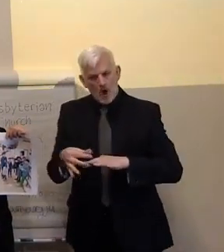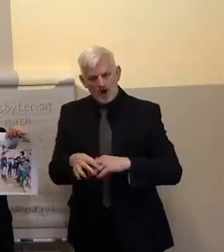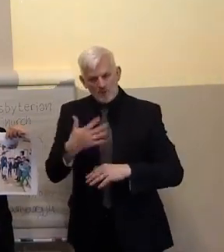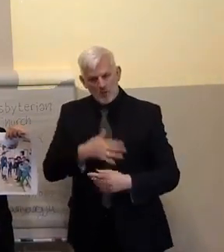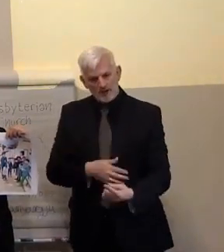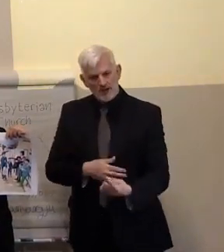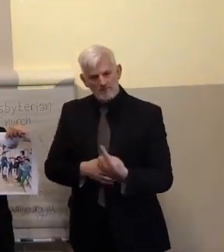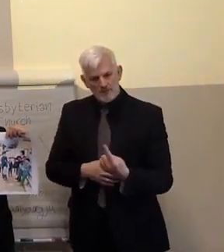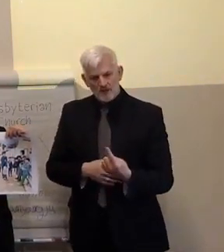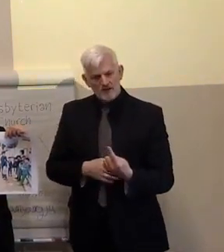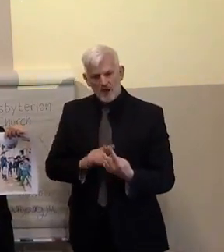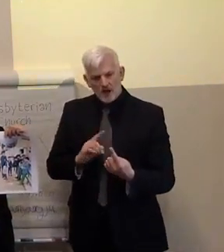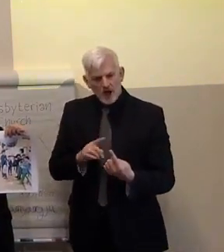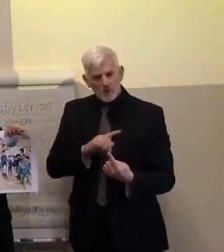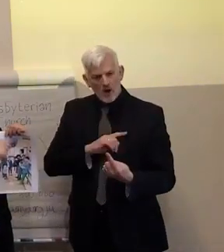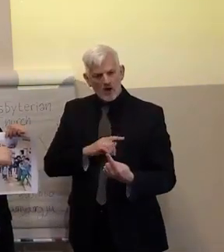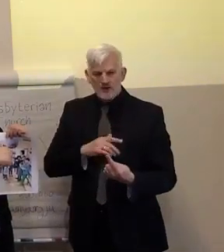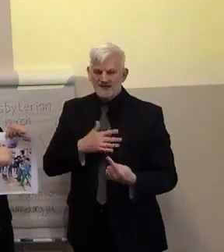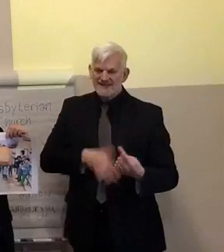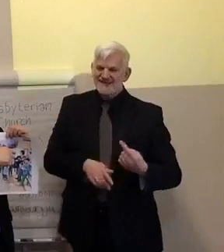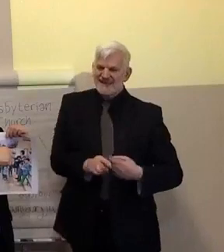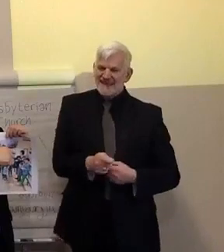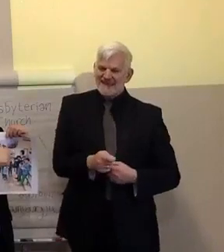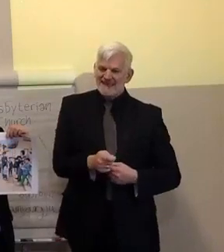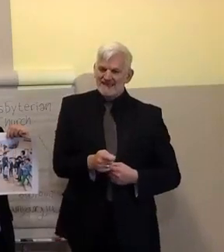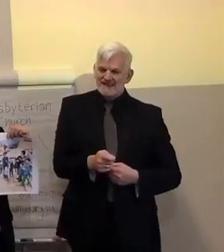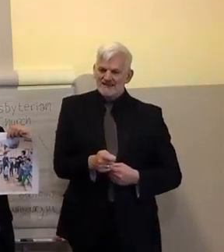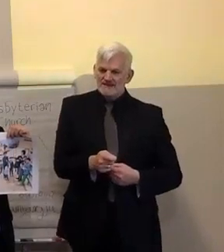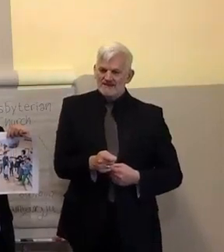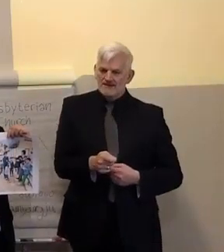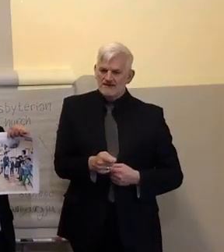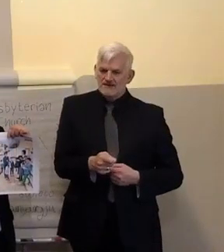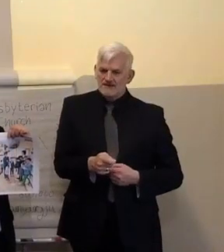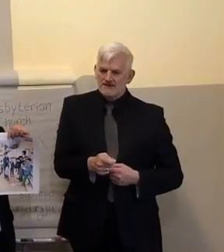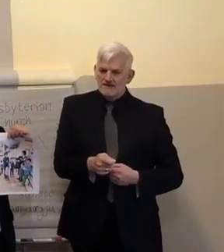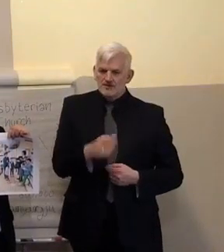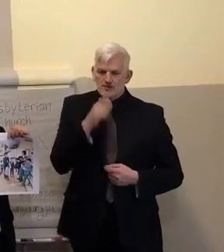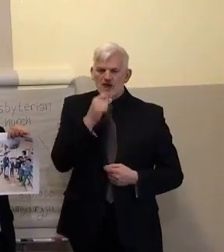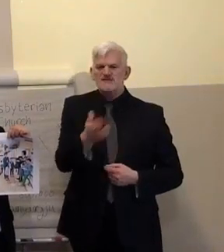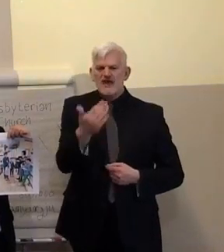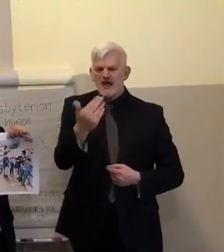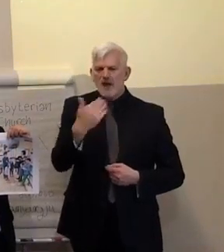him. So he called her to the chapel.